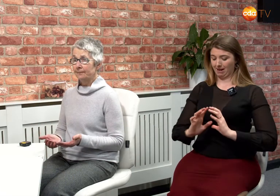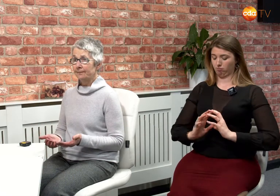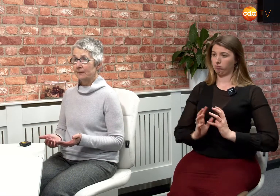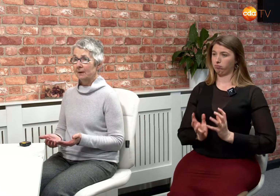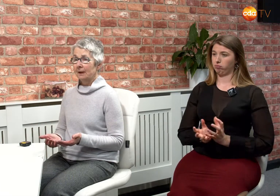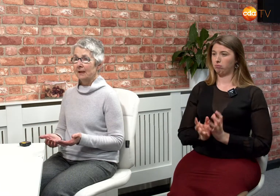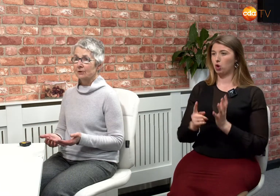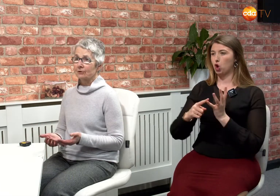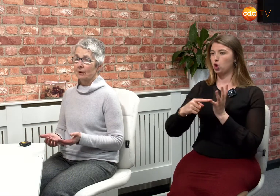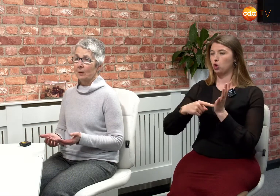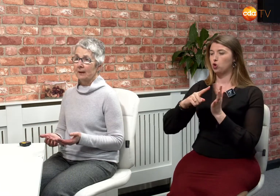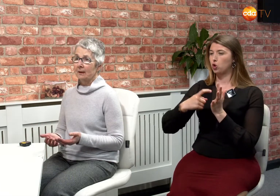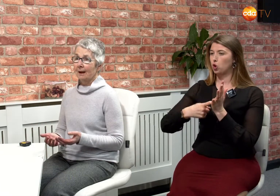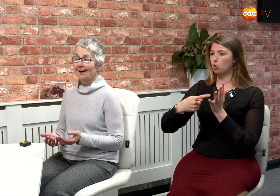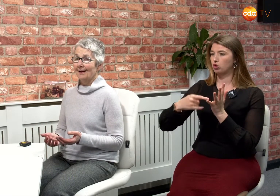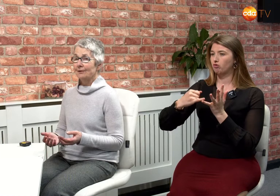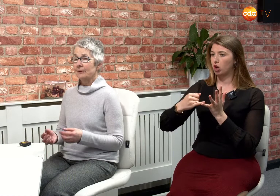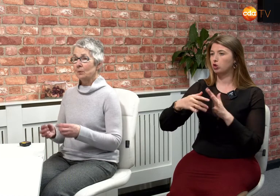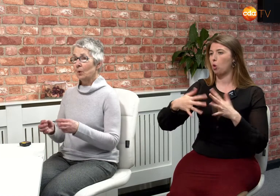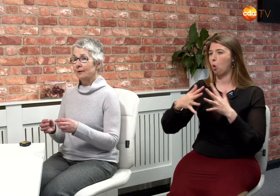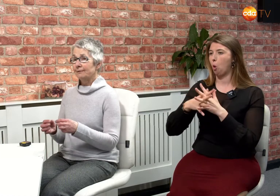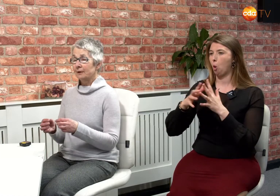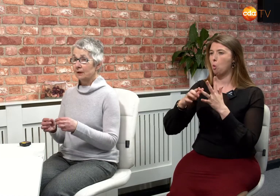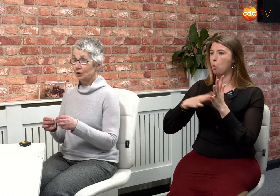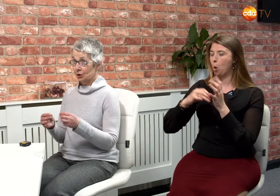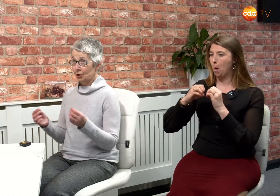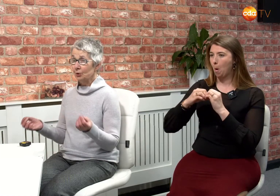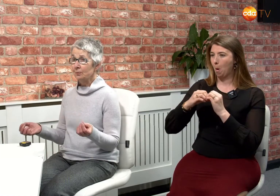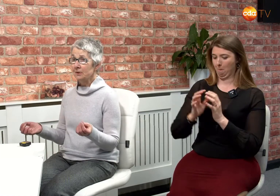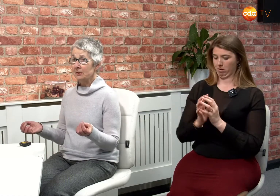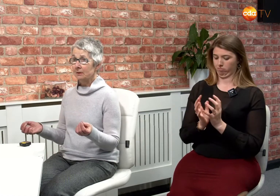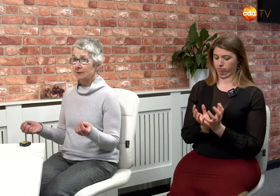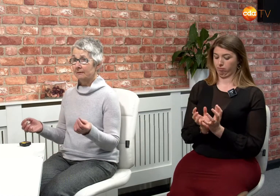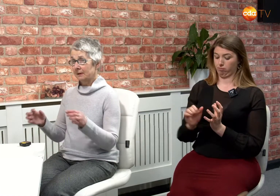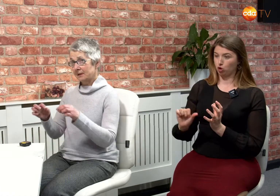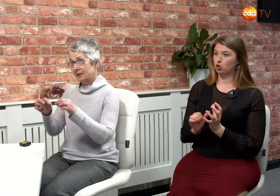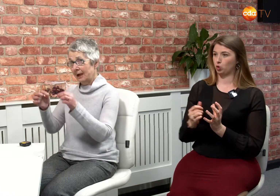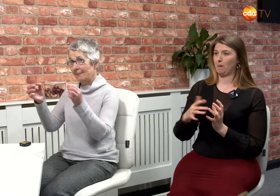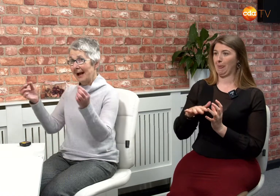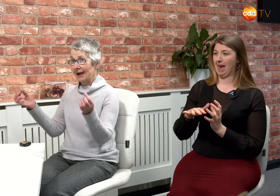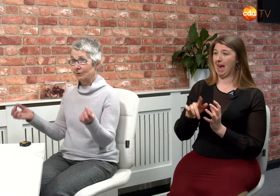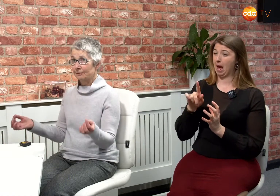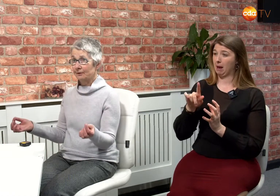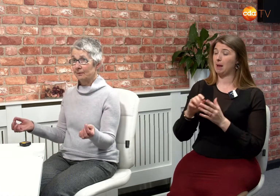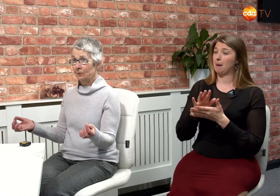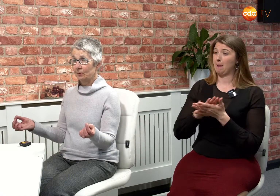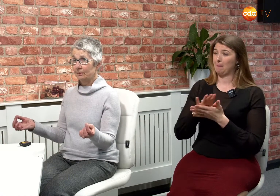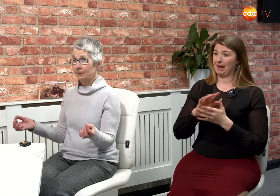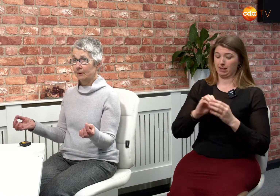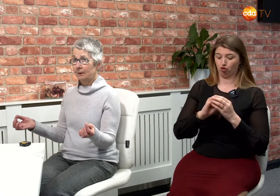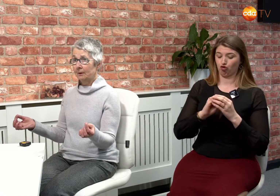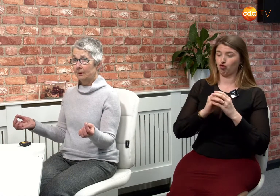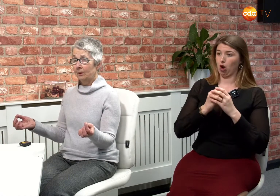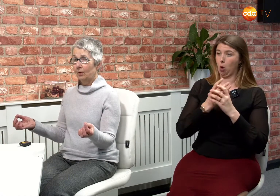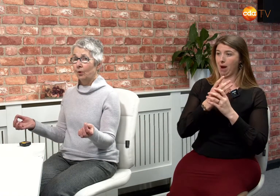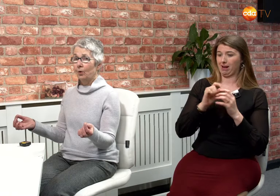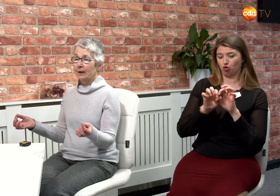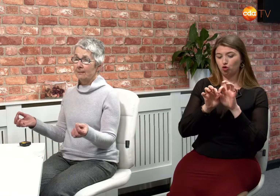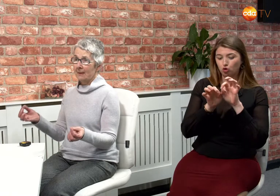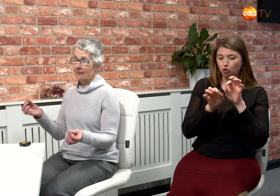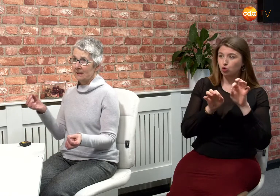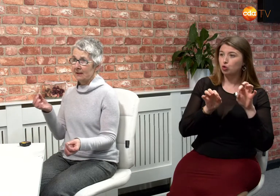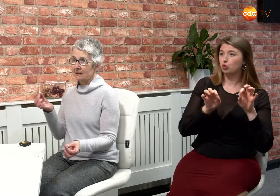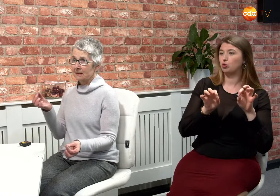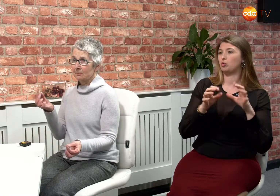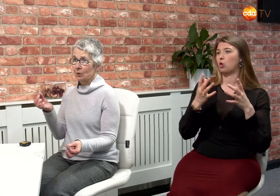or womb, it's growing either in one of the tubes that's come out from the womb,